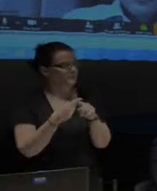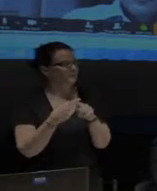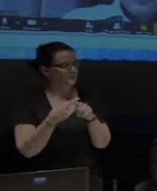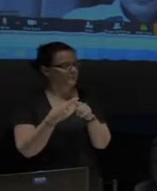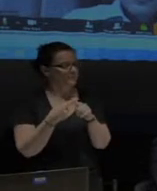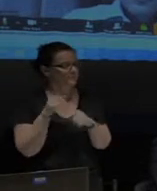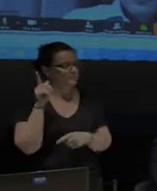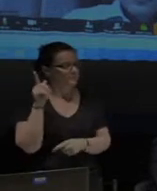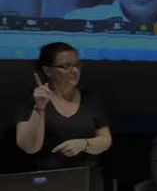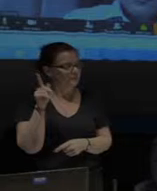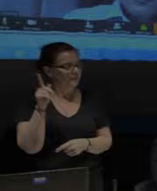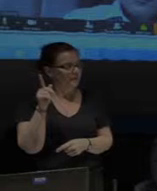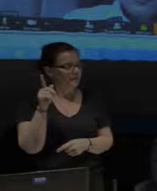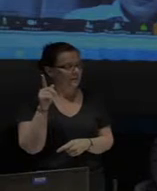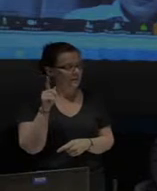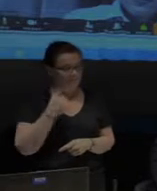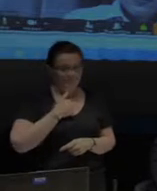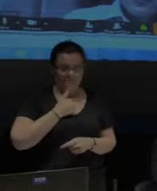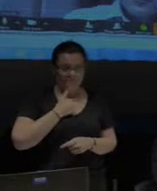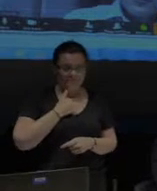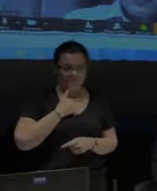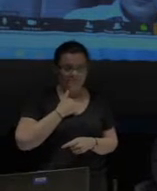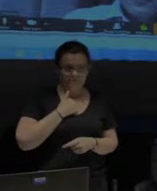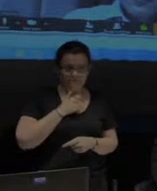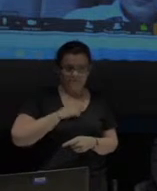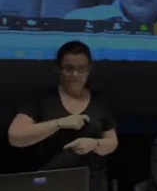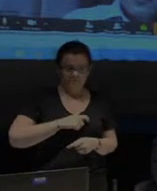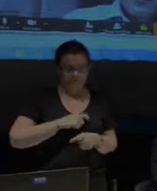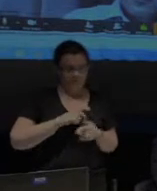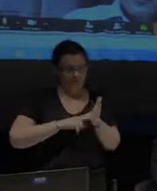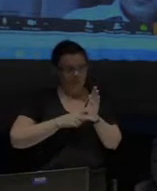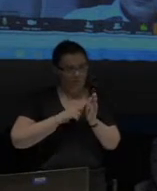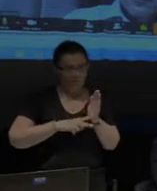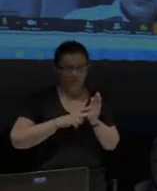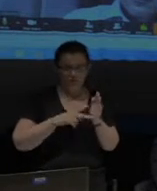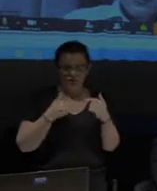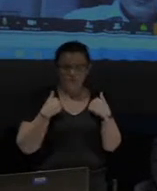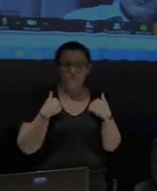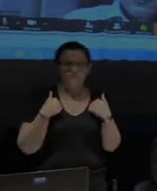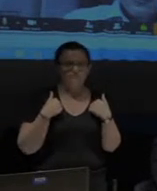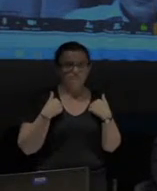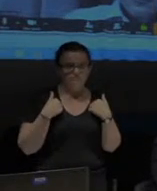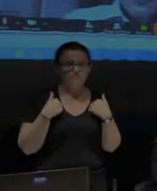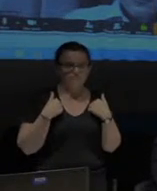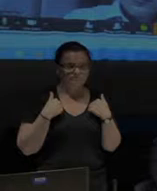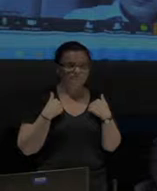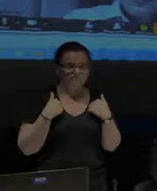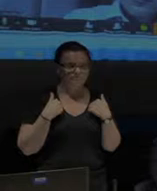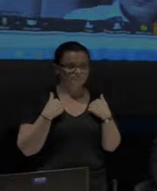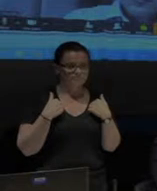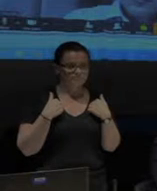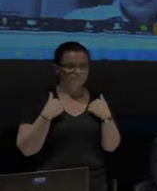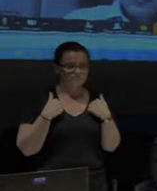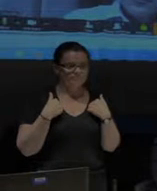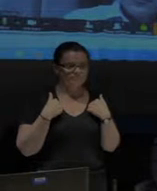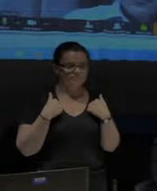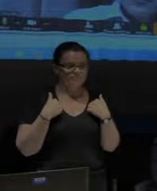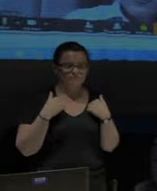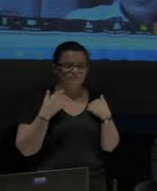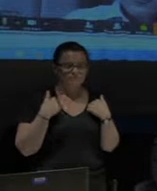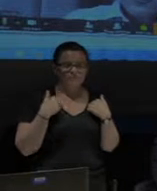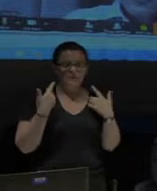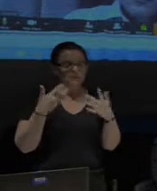From the position that I was in that organization, I would say that I did get accustomed